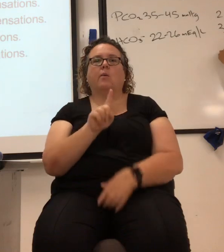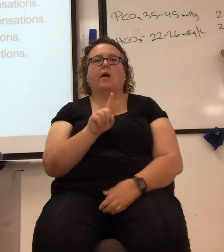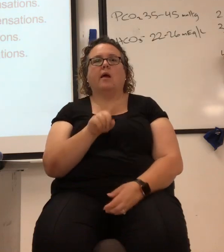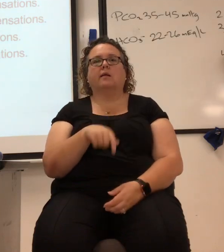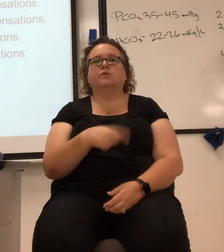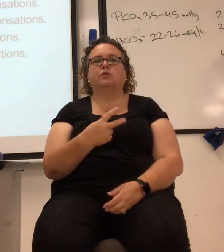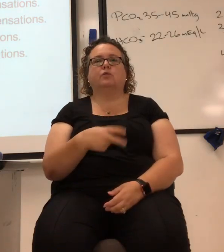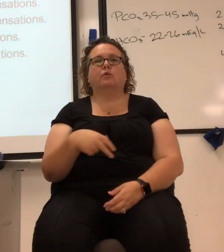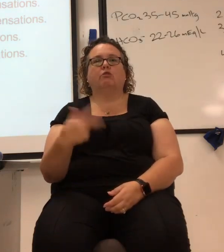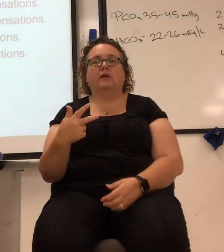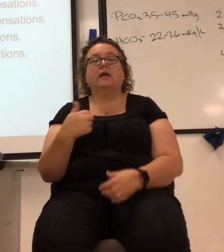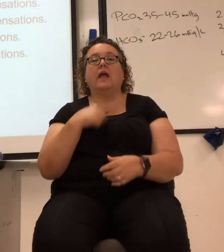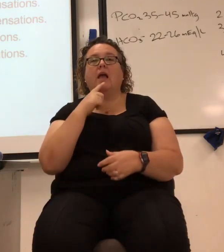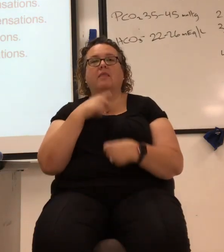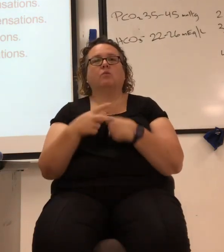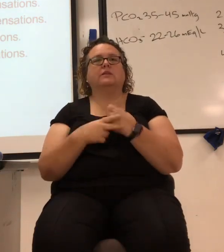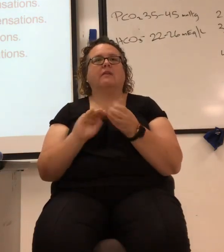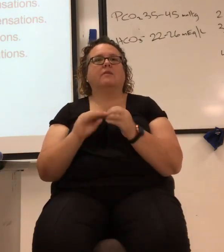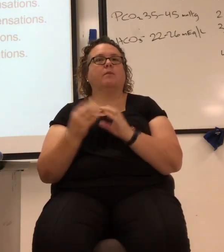got to give you the bicarb value.